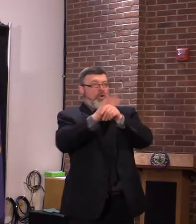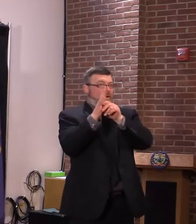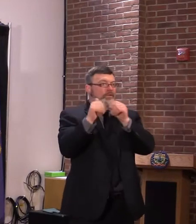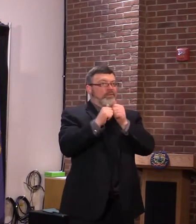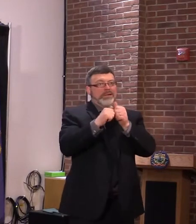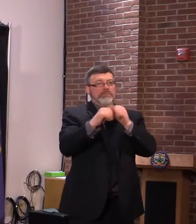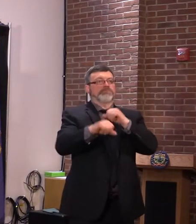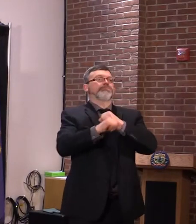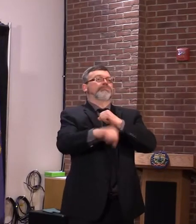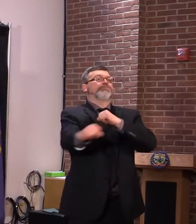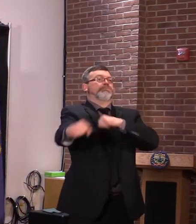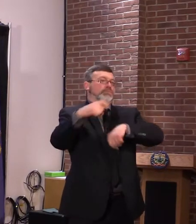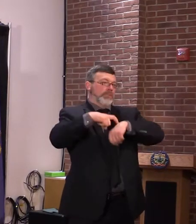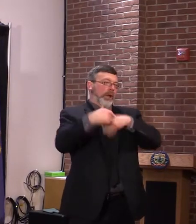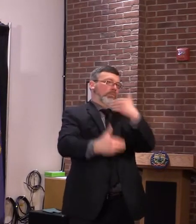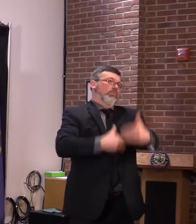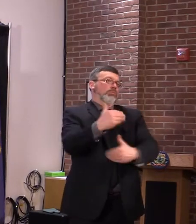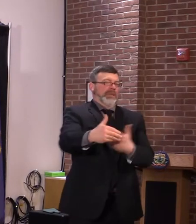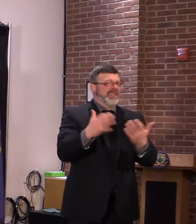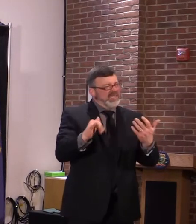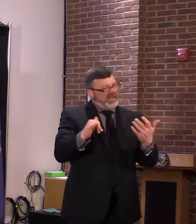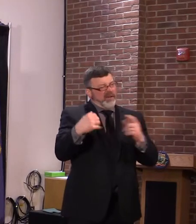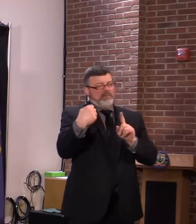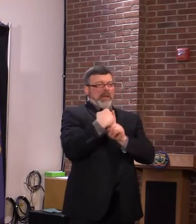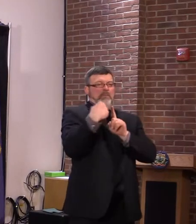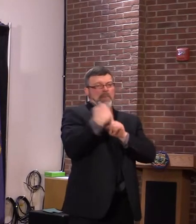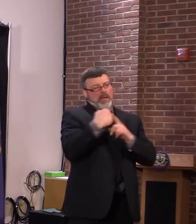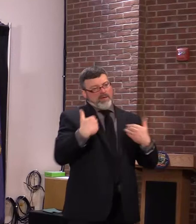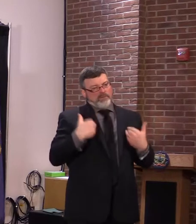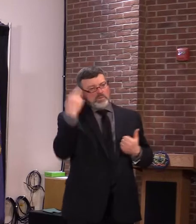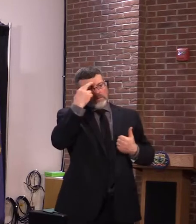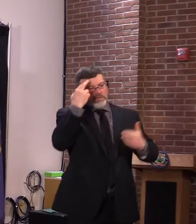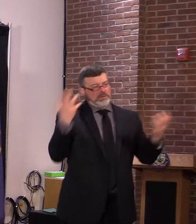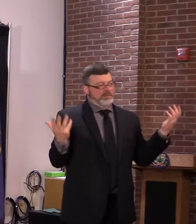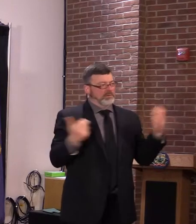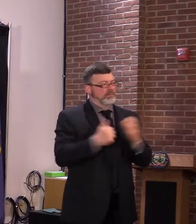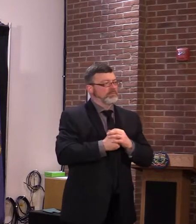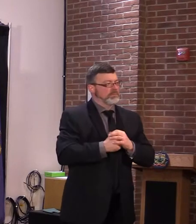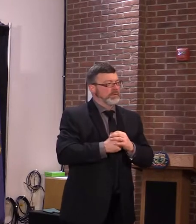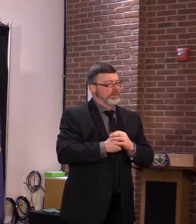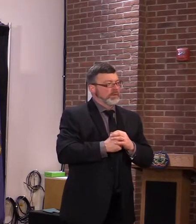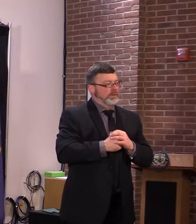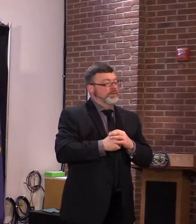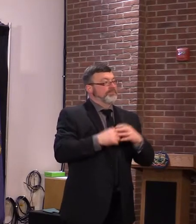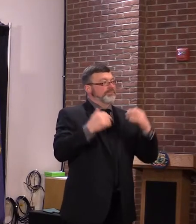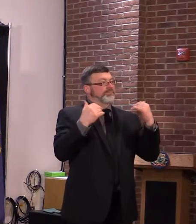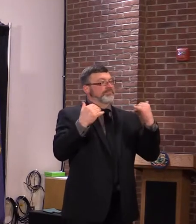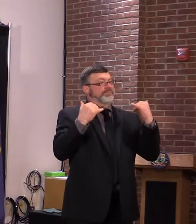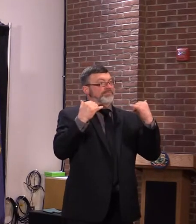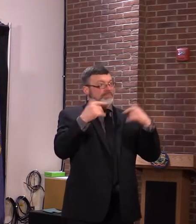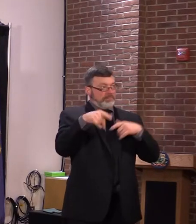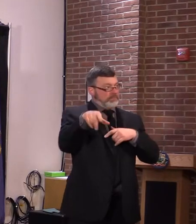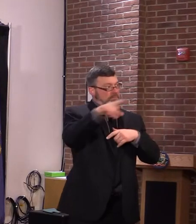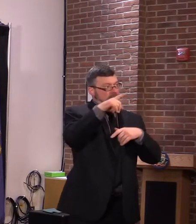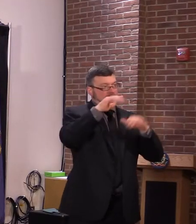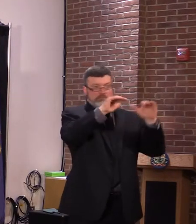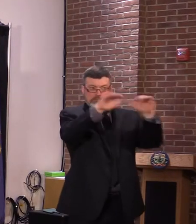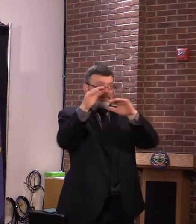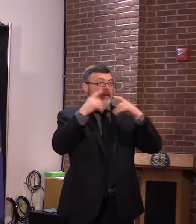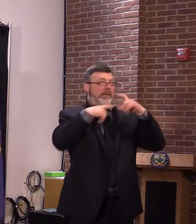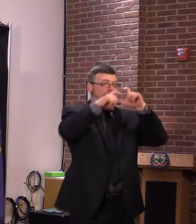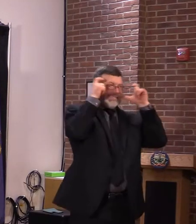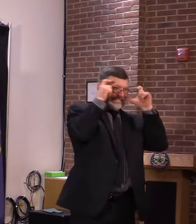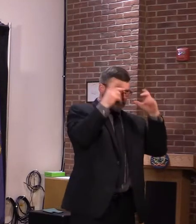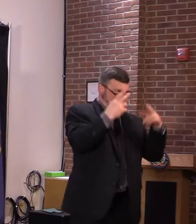treatment options are on the way, in addition to access to rapid tests and high quality masks. The longer we can